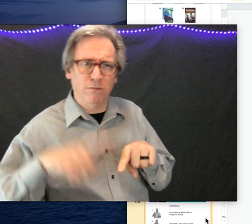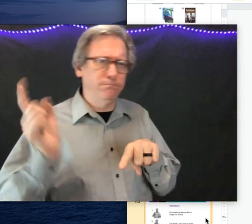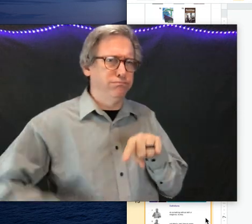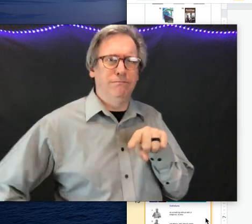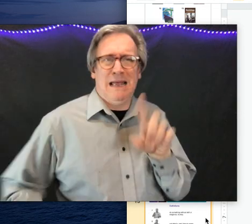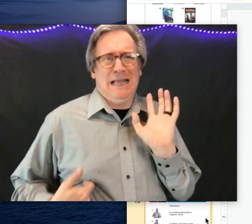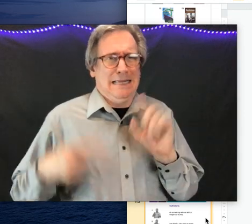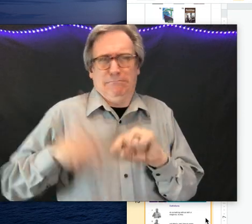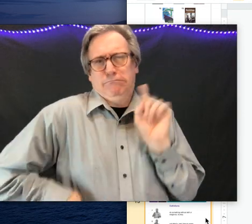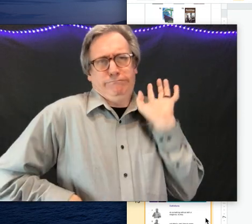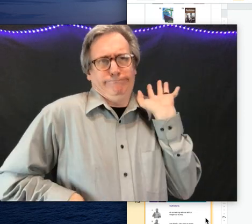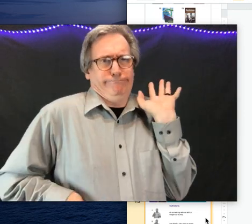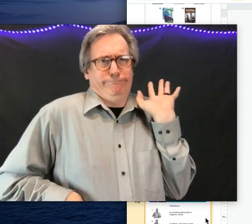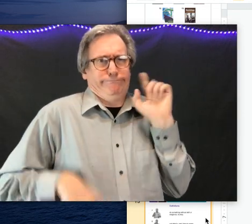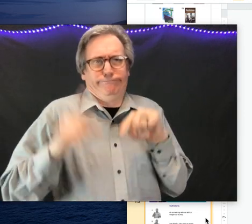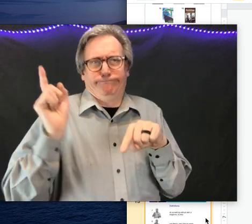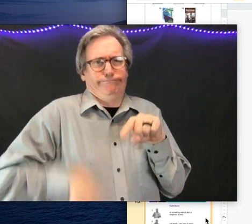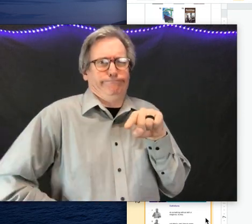that before.